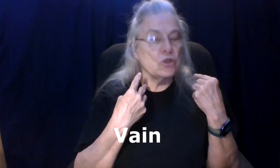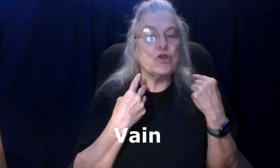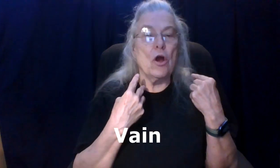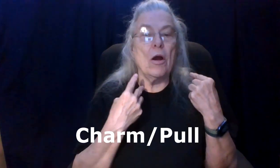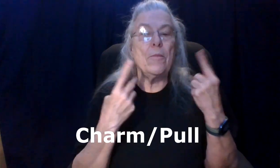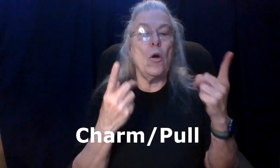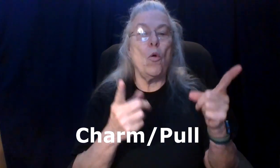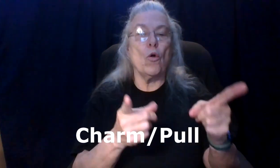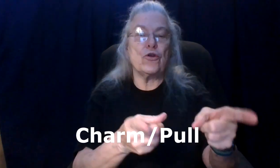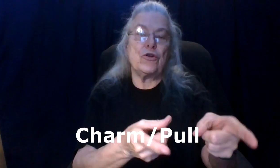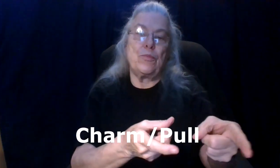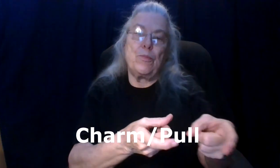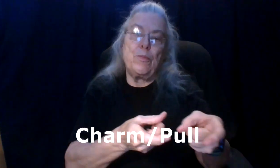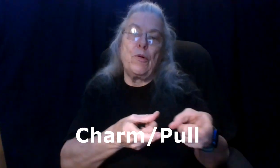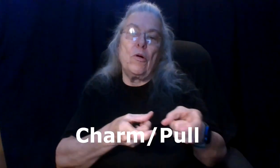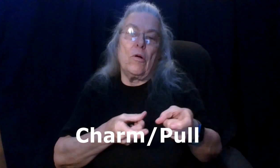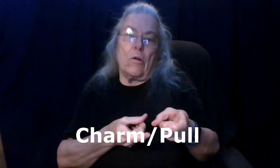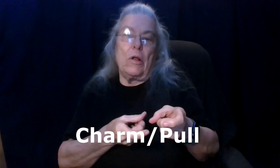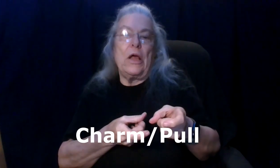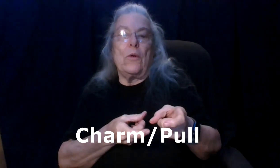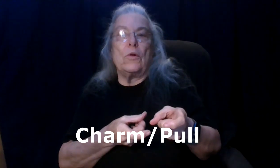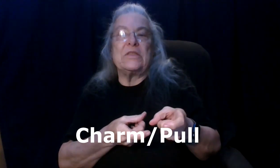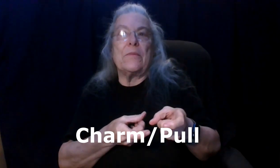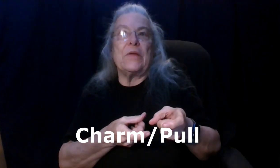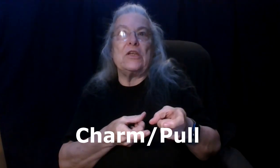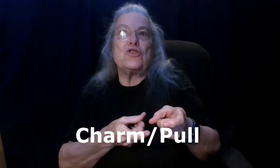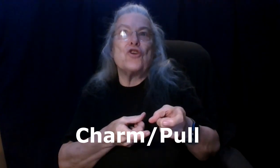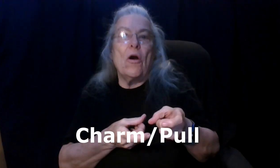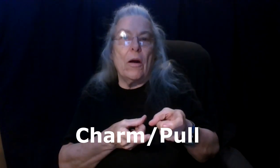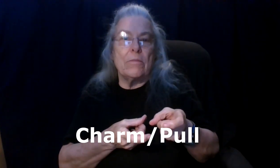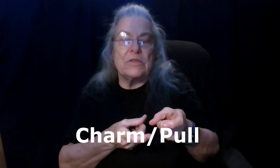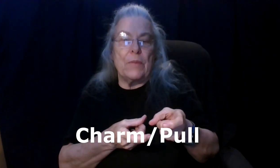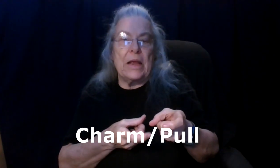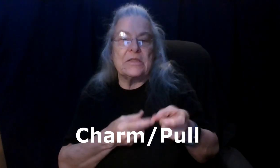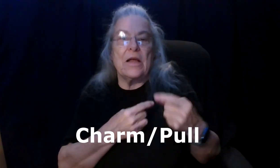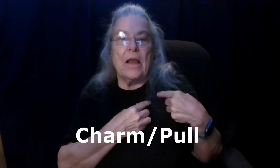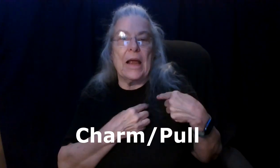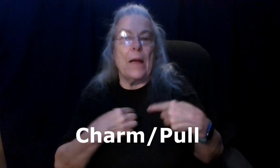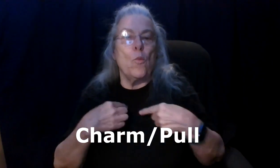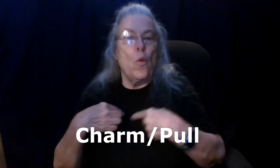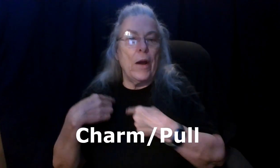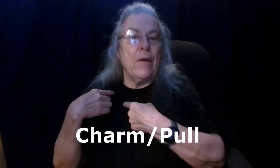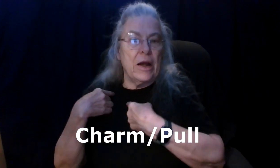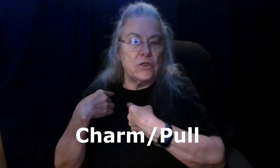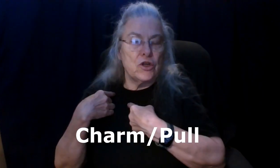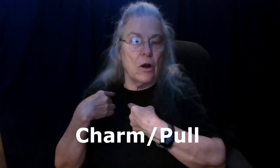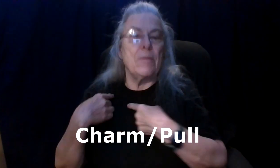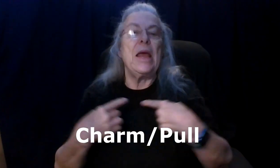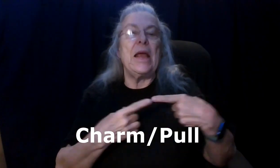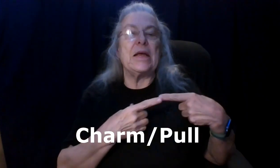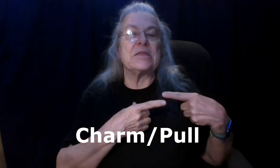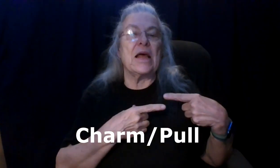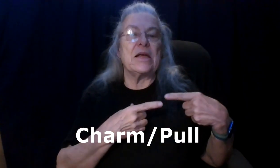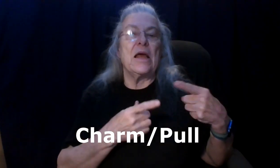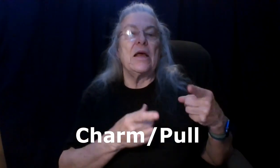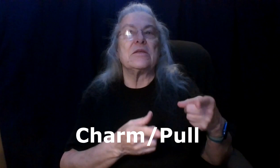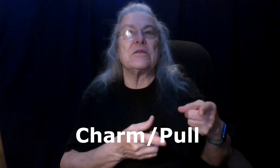Charm or to pull. When something charms me, it's not like I'm wearing a charm. It's like it